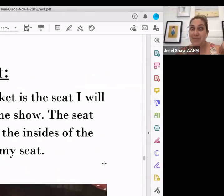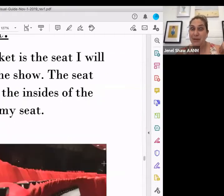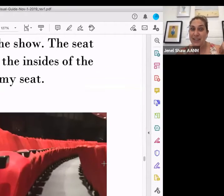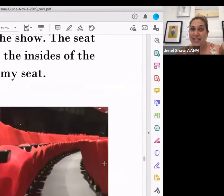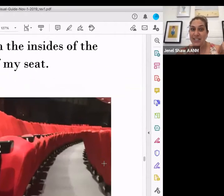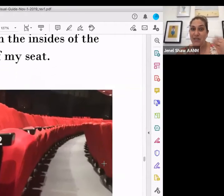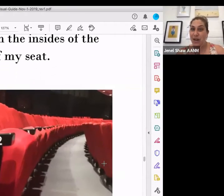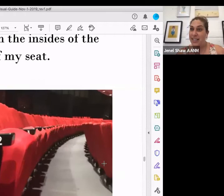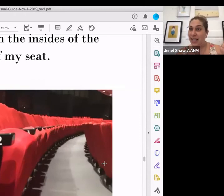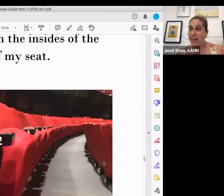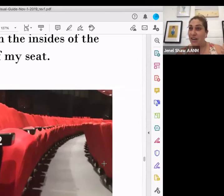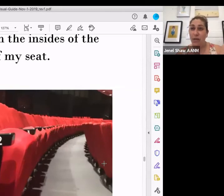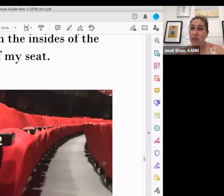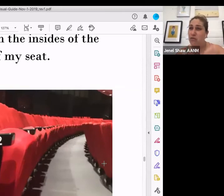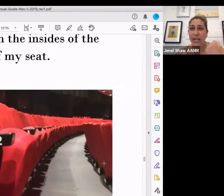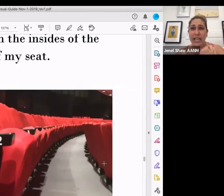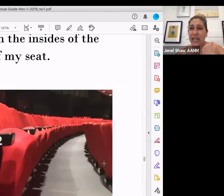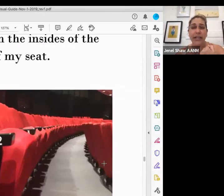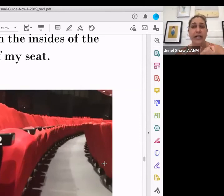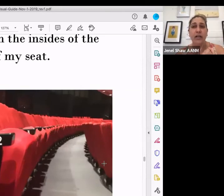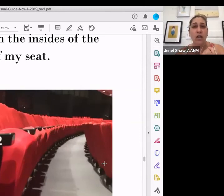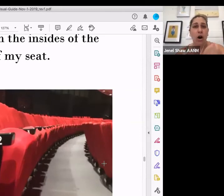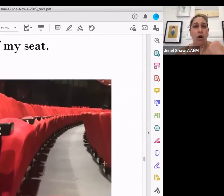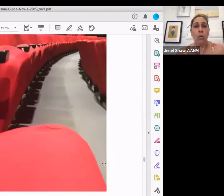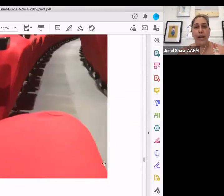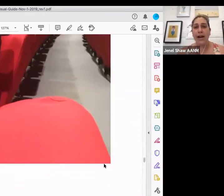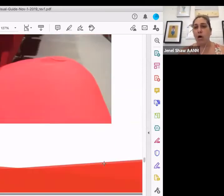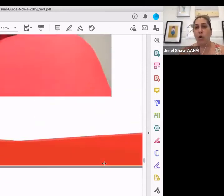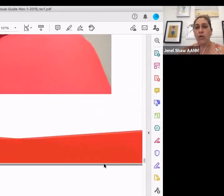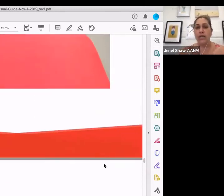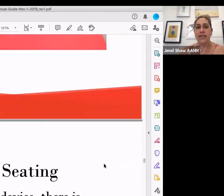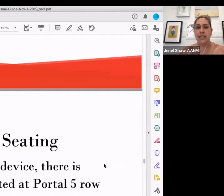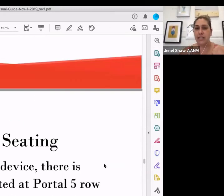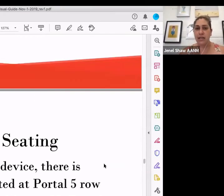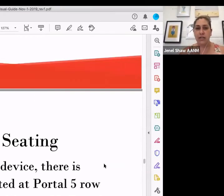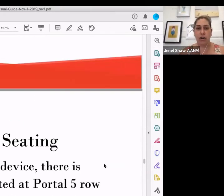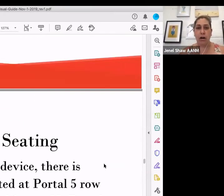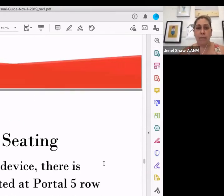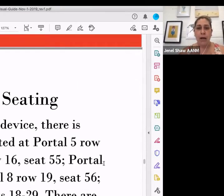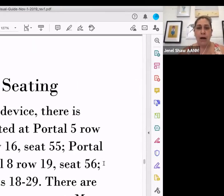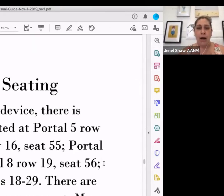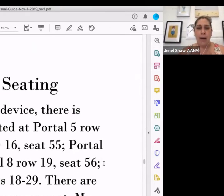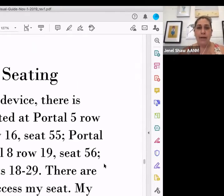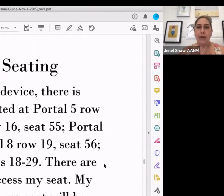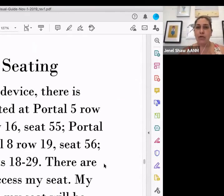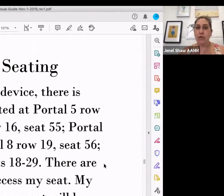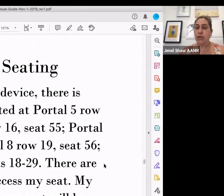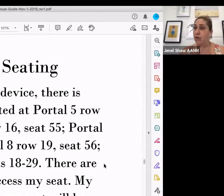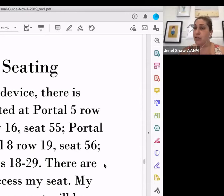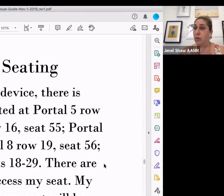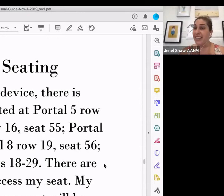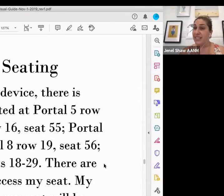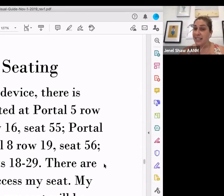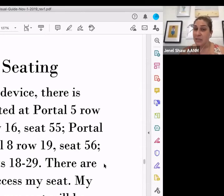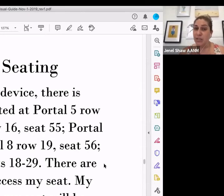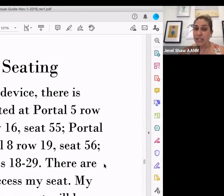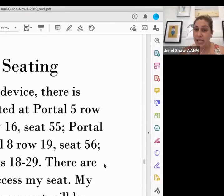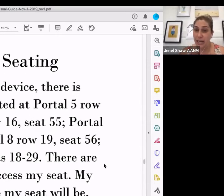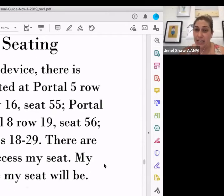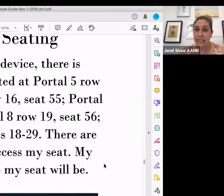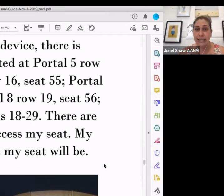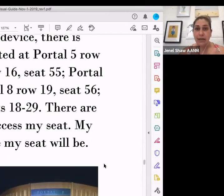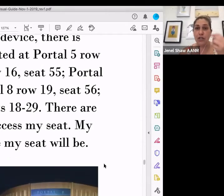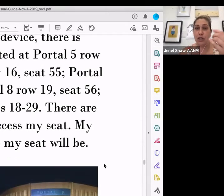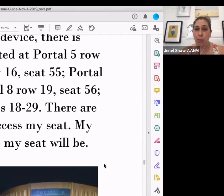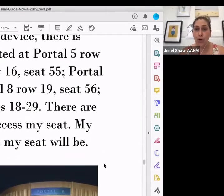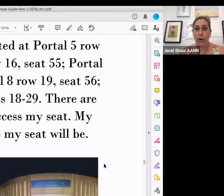seat number is, right there. They're really clear on where all these things are. It also tells you where the accessible